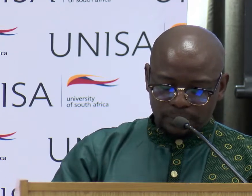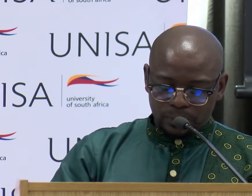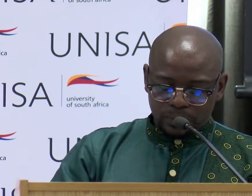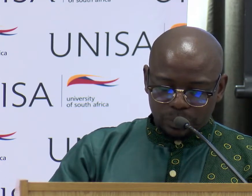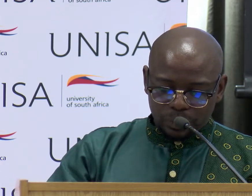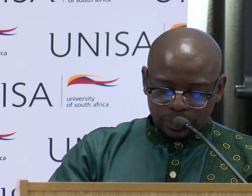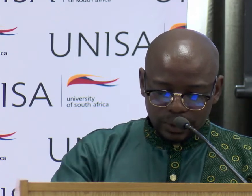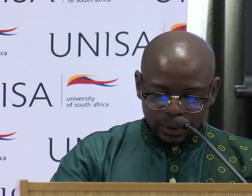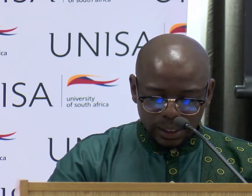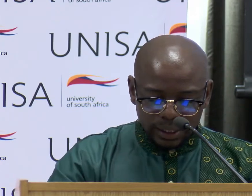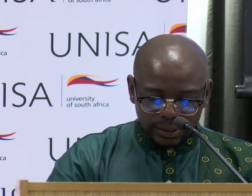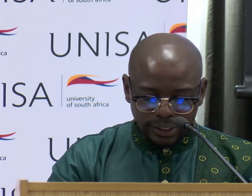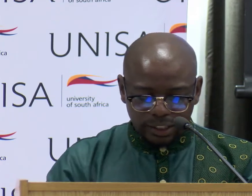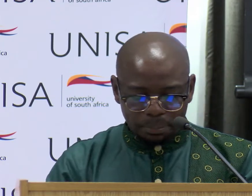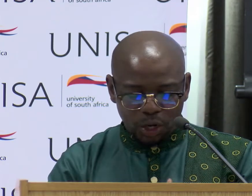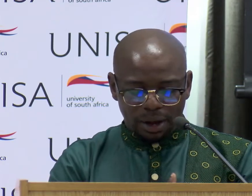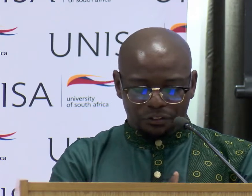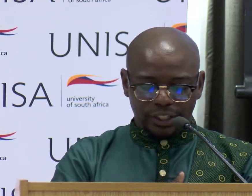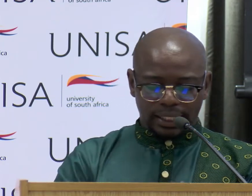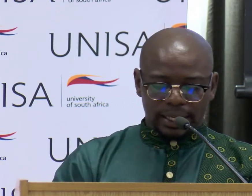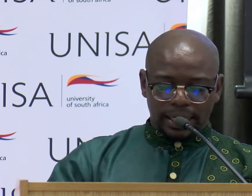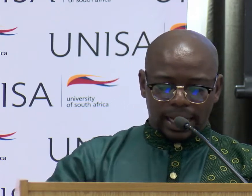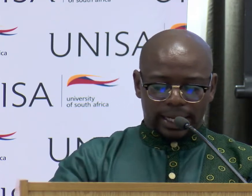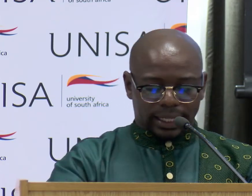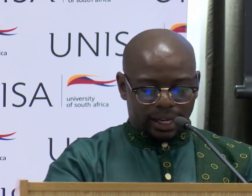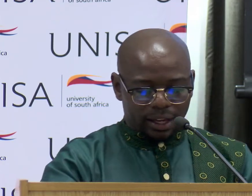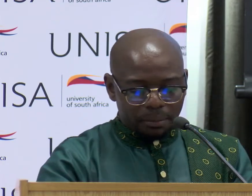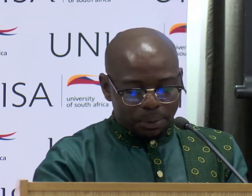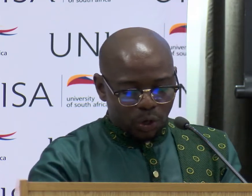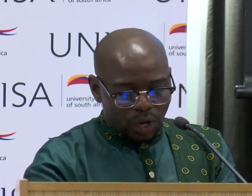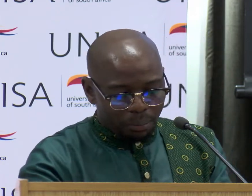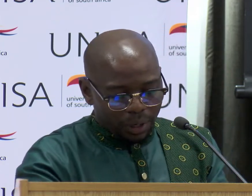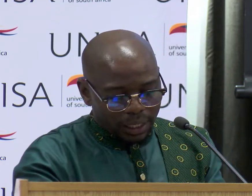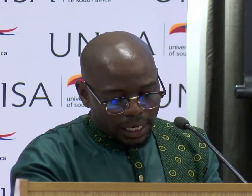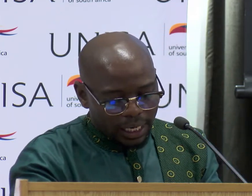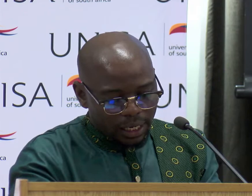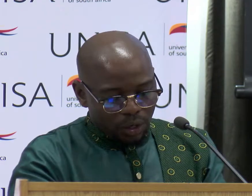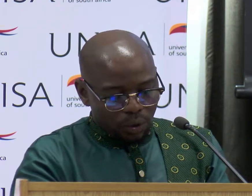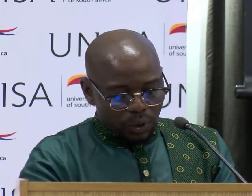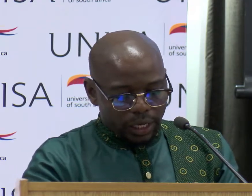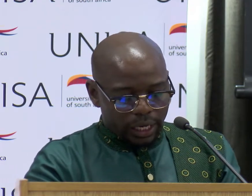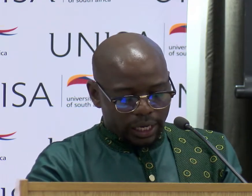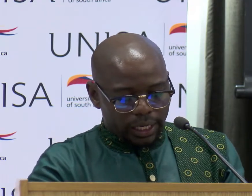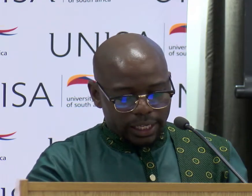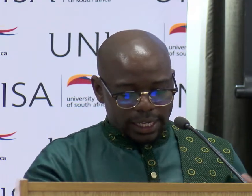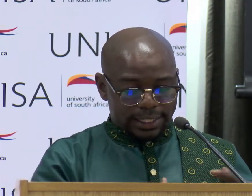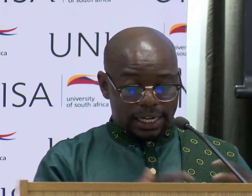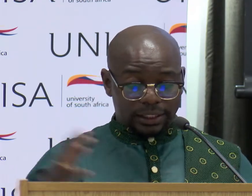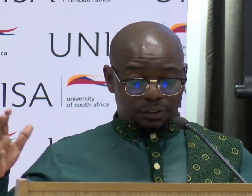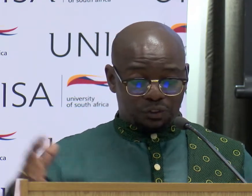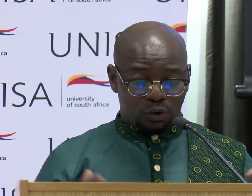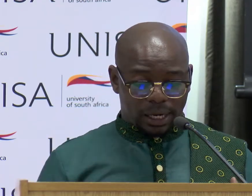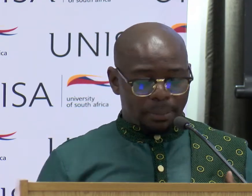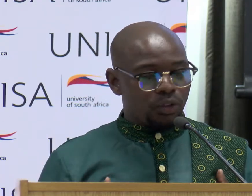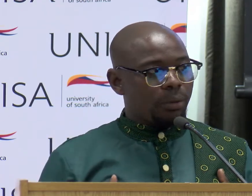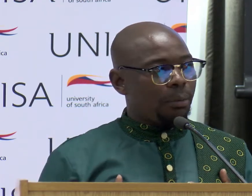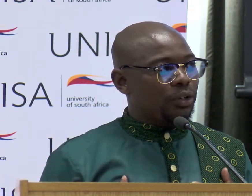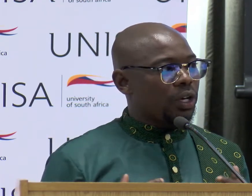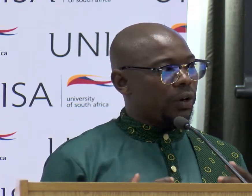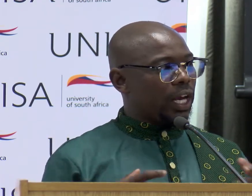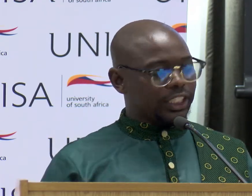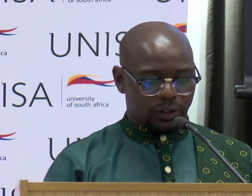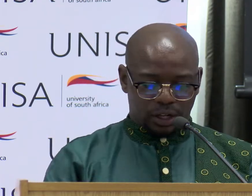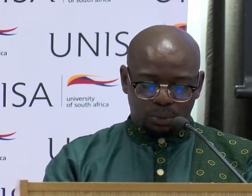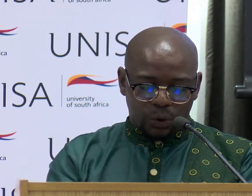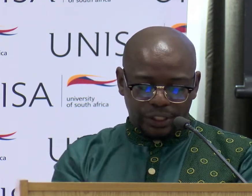tsatsi. Sisi pelo mafisa nna ke pelo ya monna ya tlala sefuba ka mantswe ma